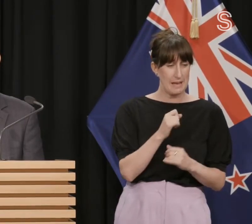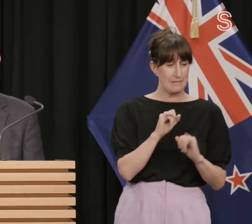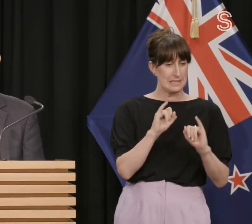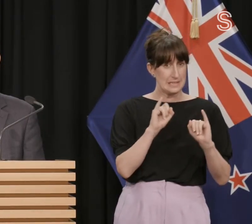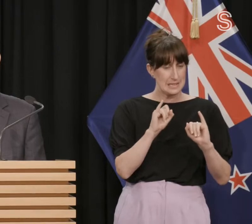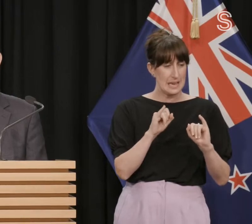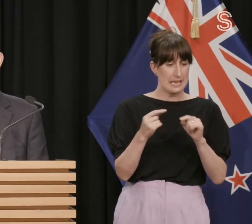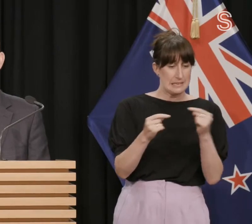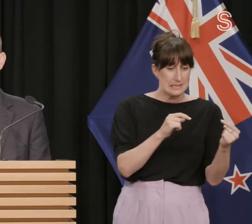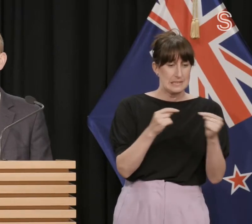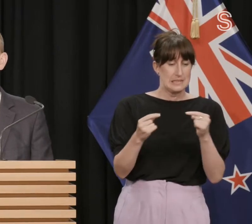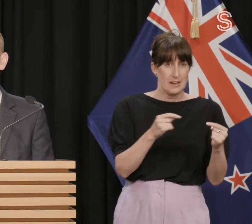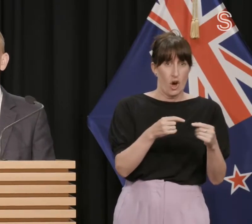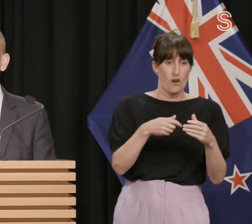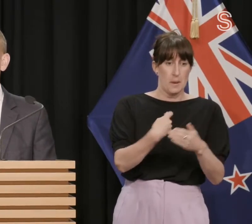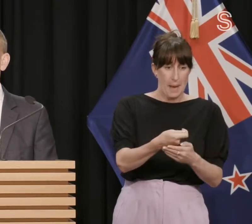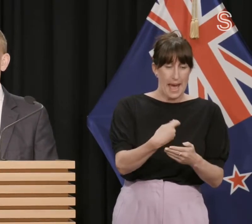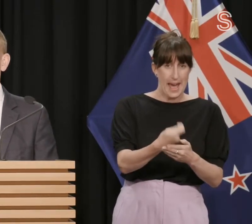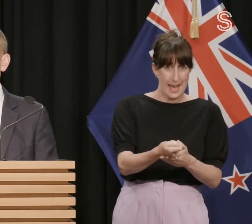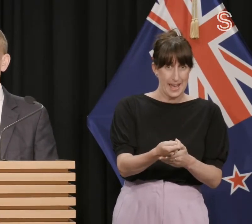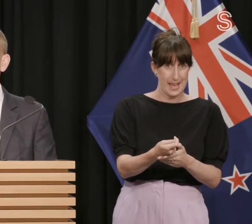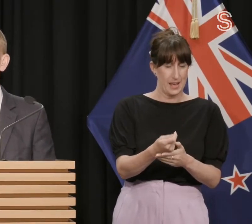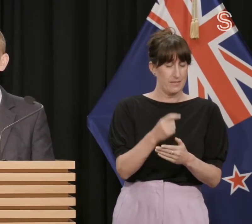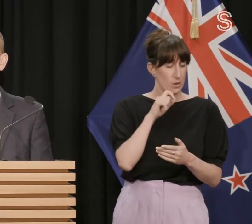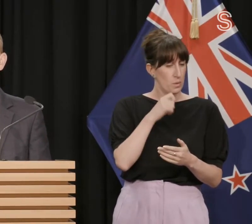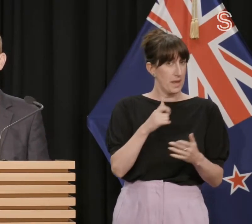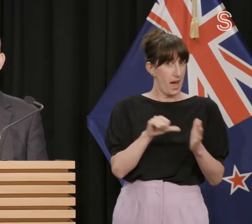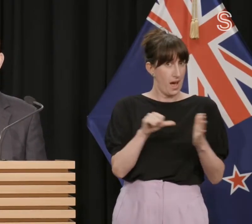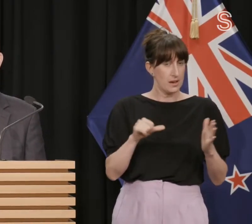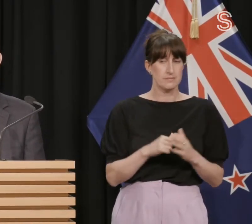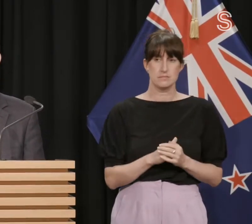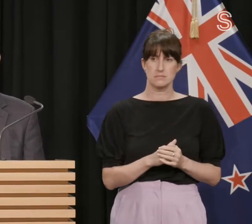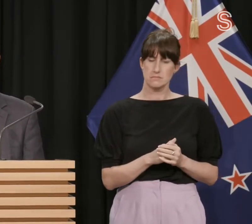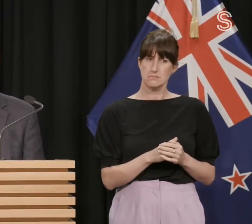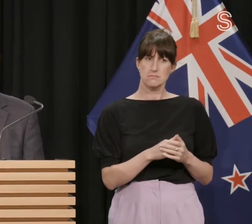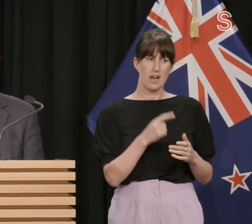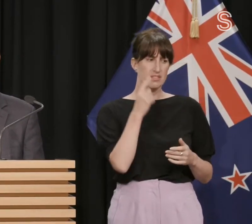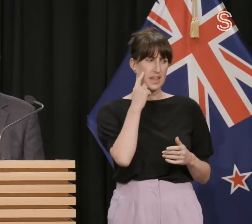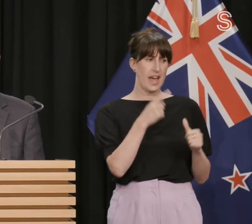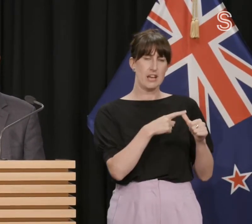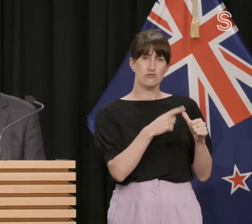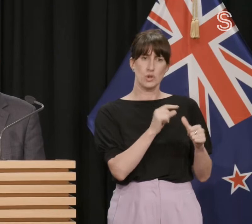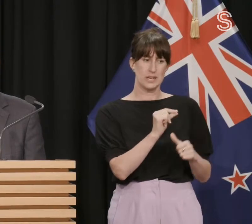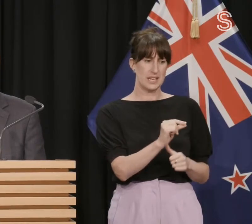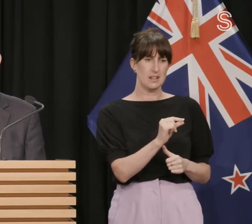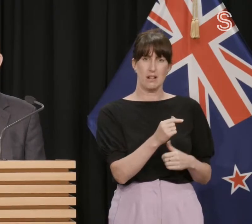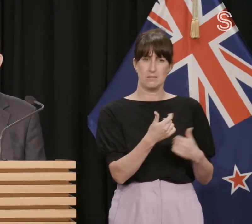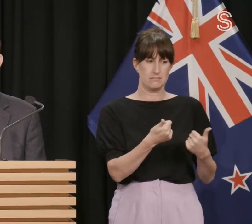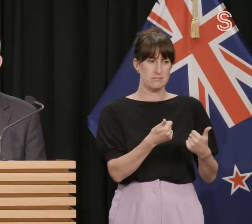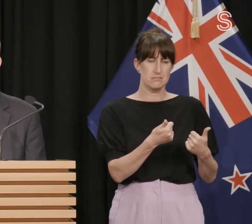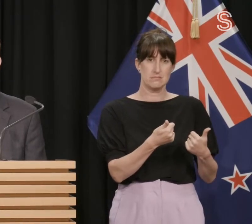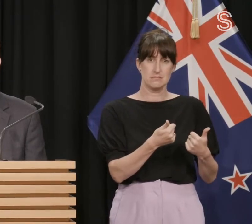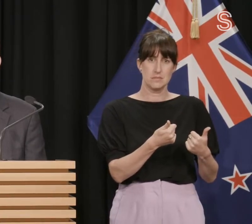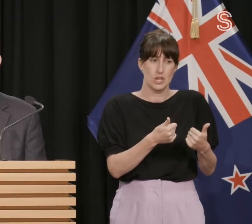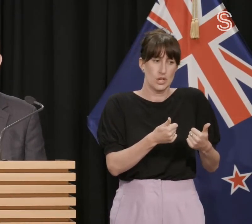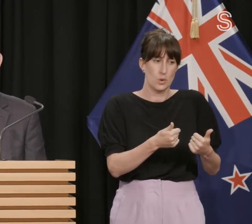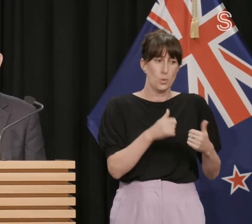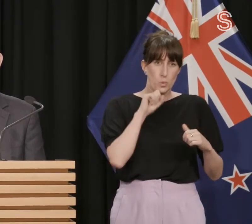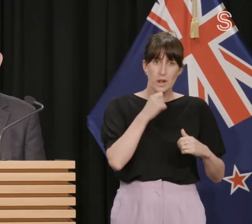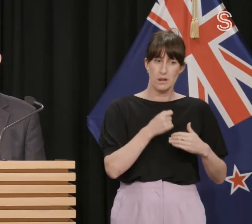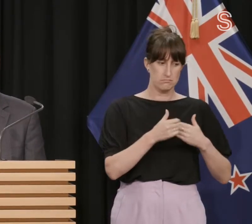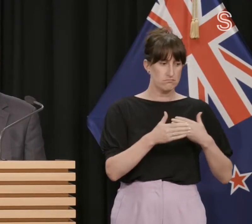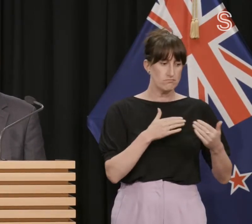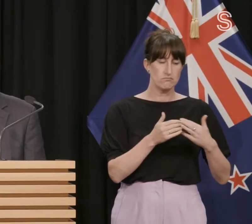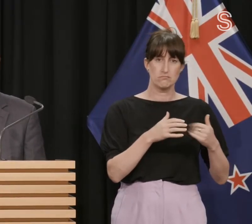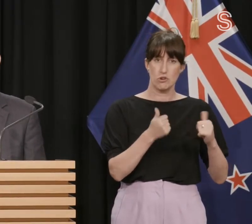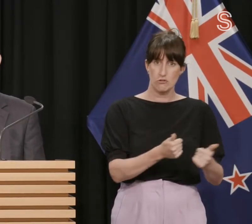well. Look, I think Andrew Little is very, very well placed to lead the work that we're doing around things like, you know, public sector pay,